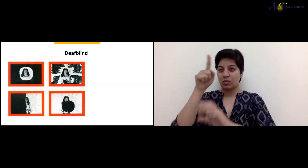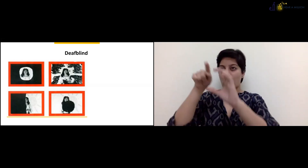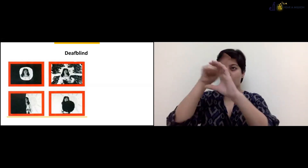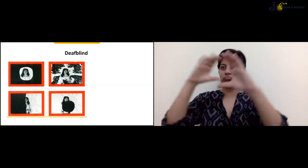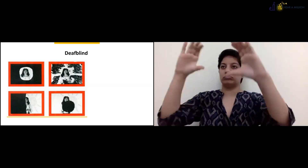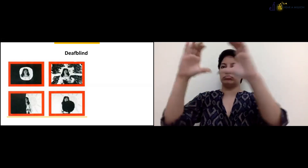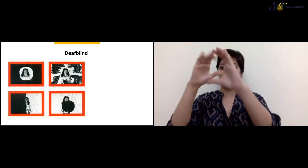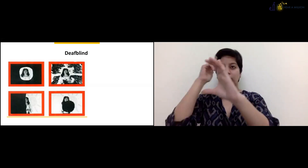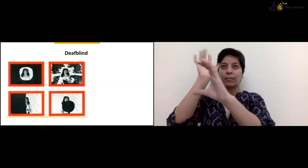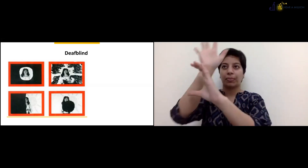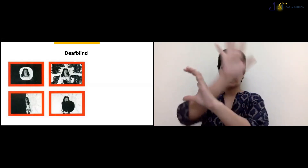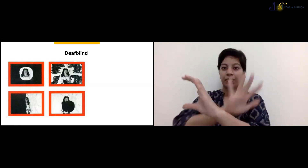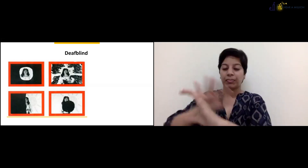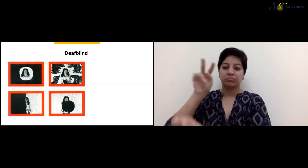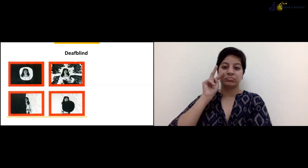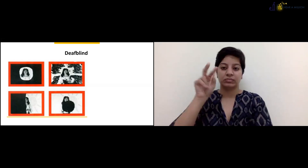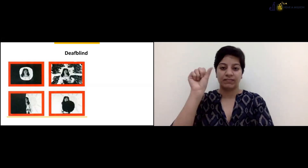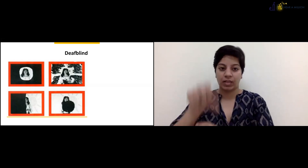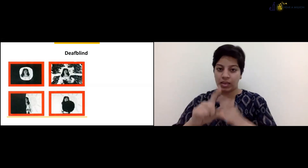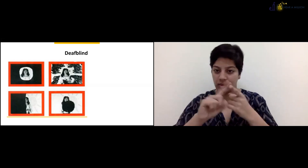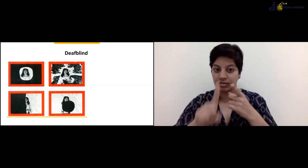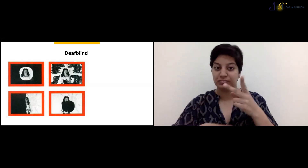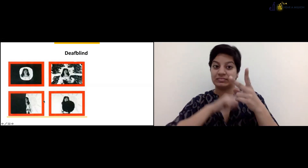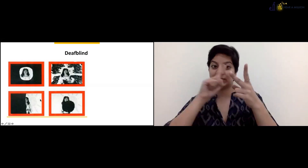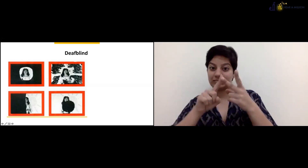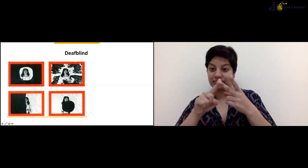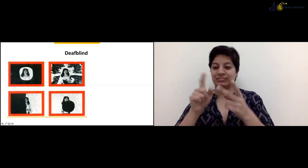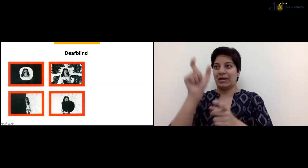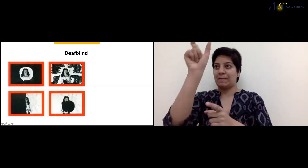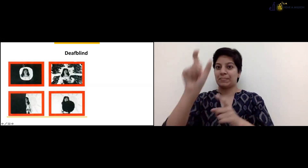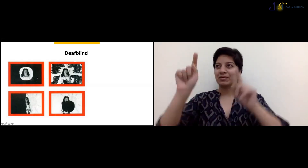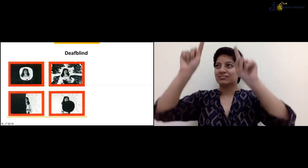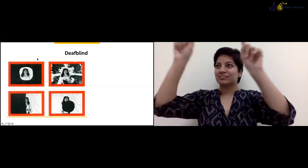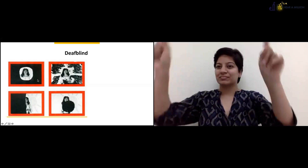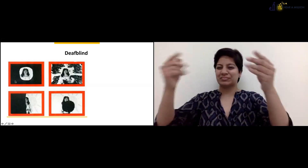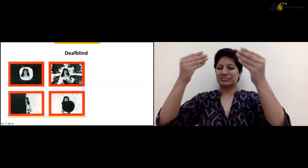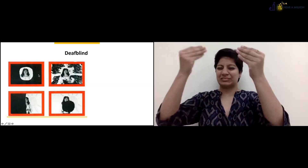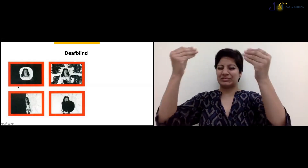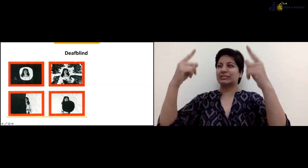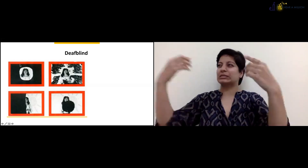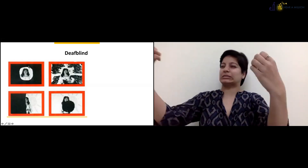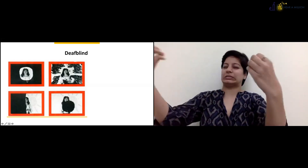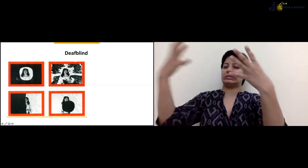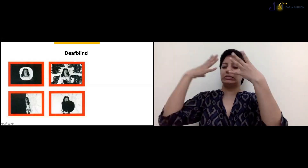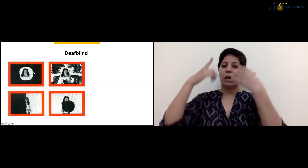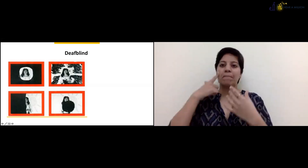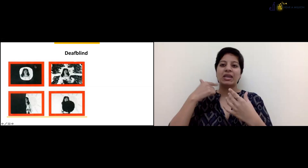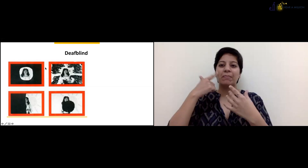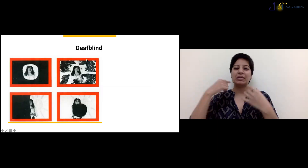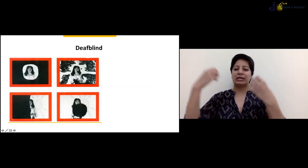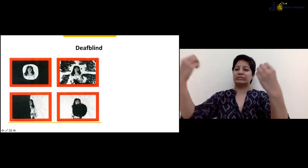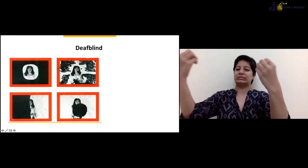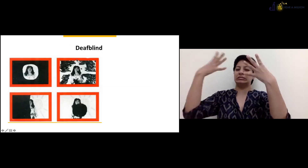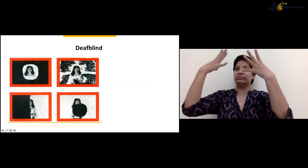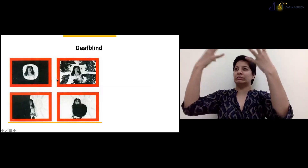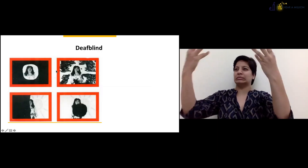a lovely code. So you can say there's a one circle where I cannot see the things. And second picture you can see